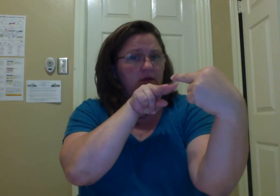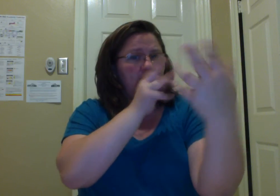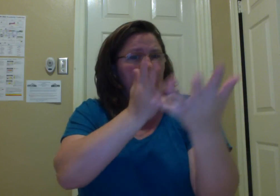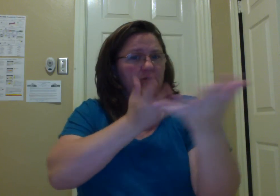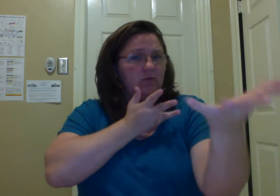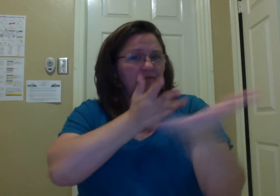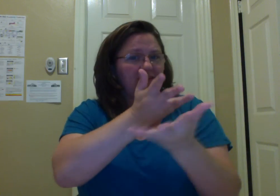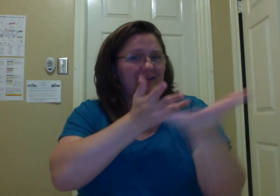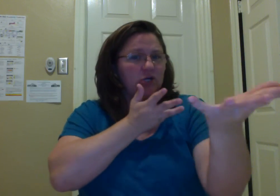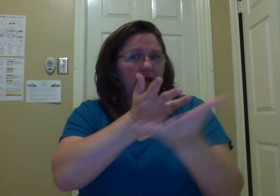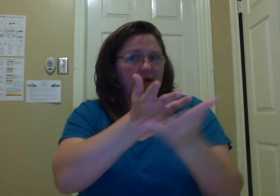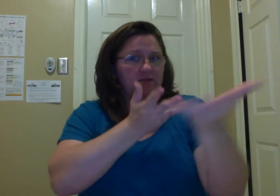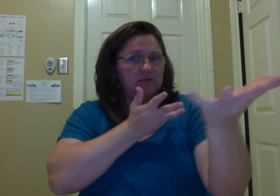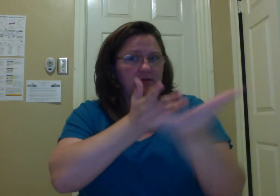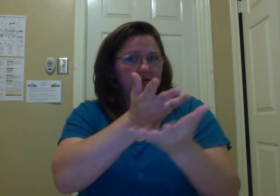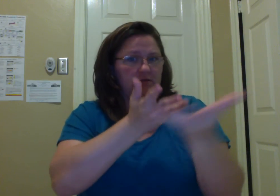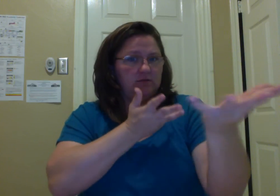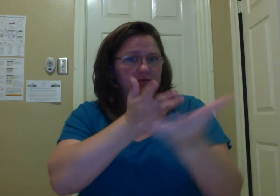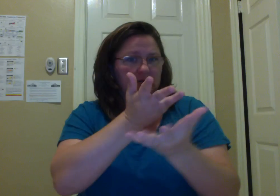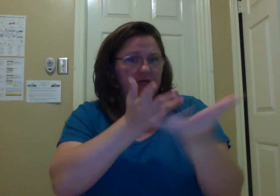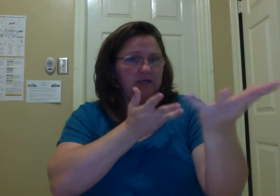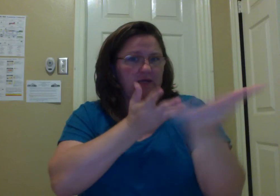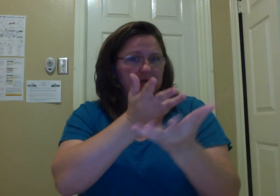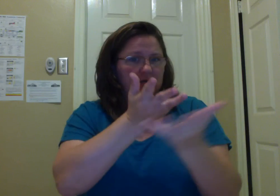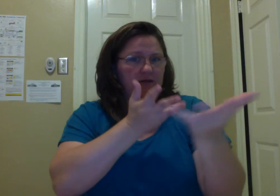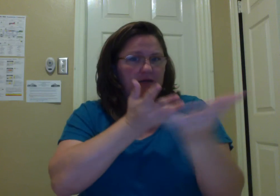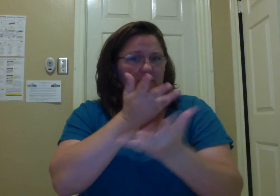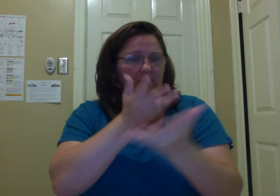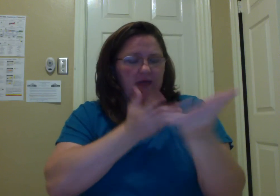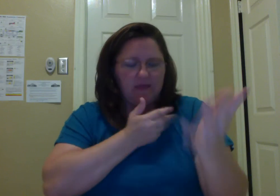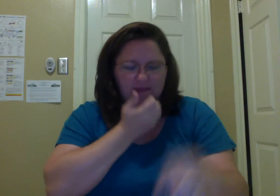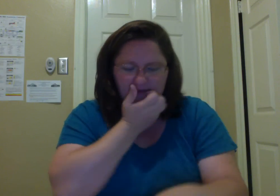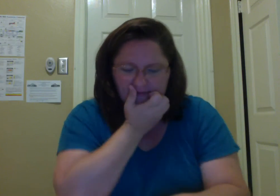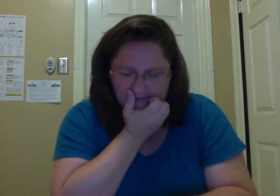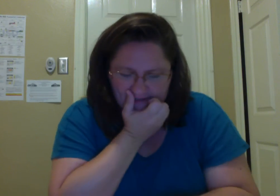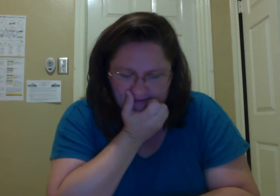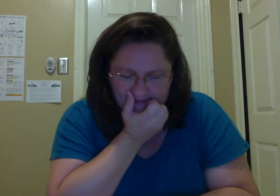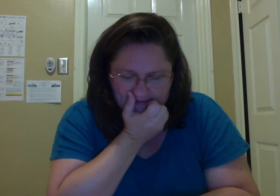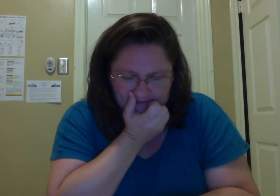And then you have to interact. Okay? And then it says